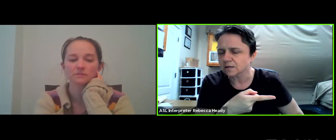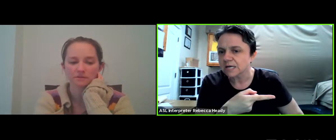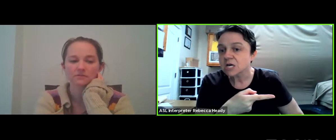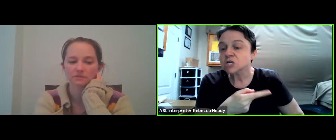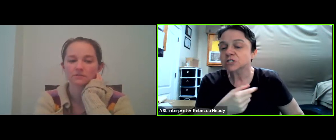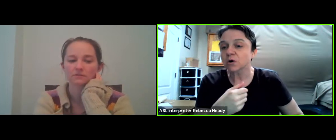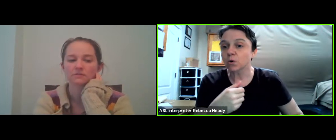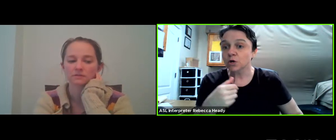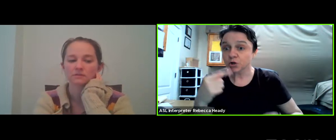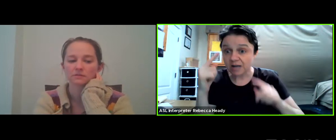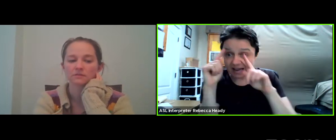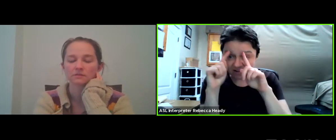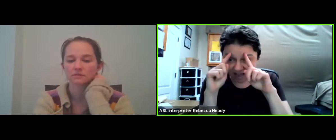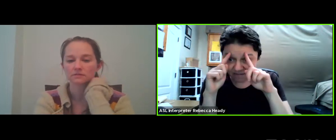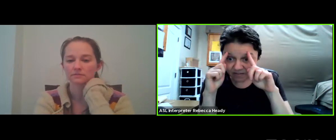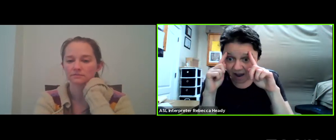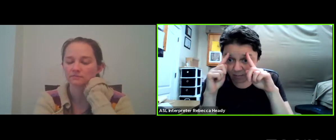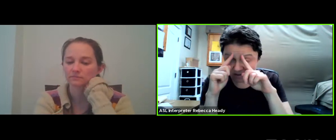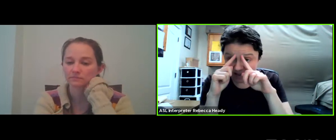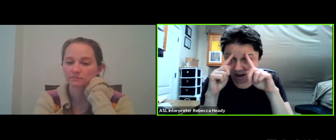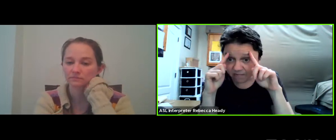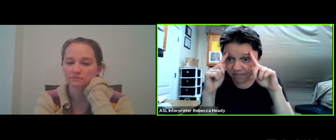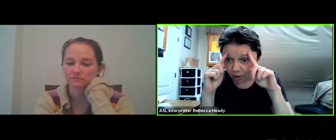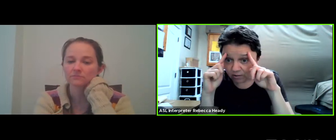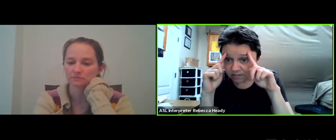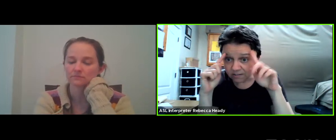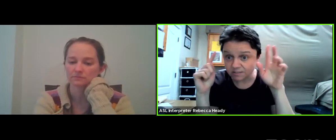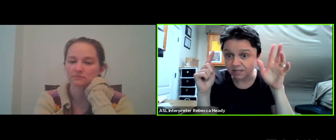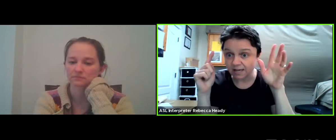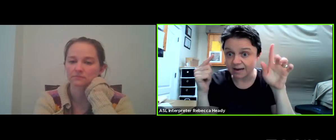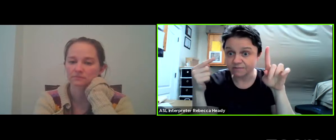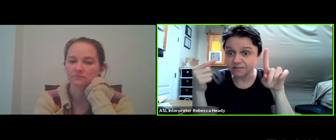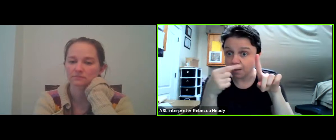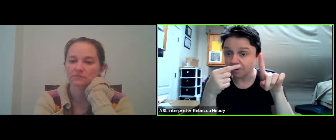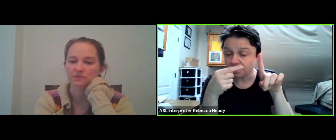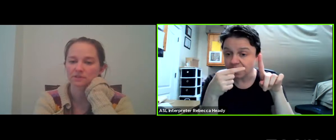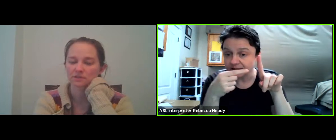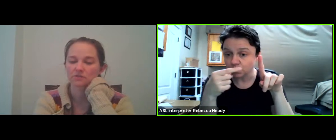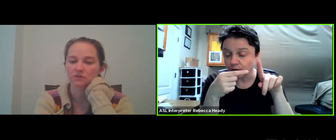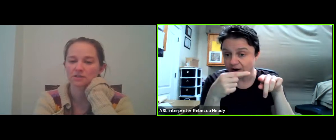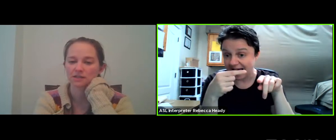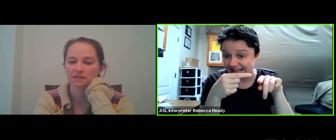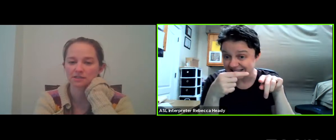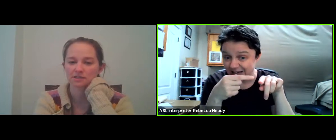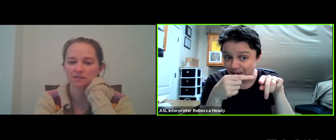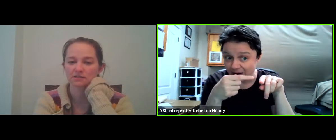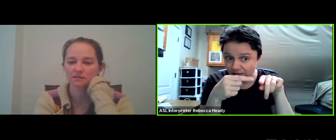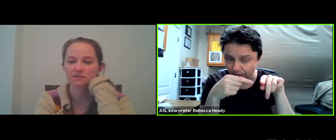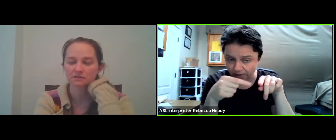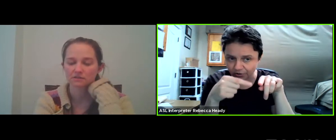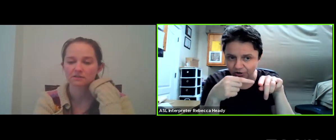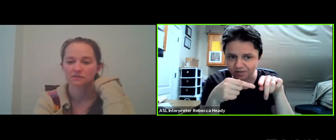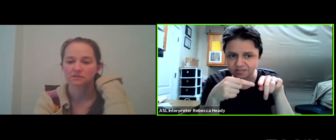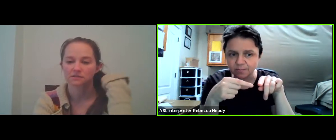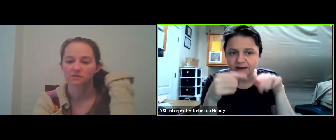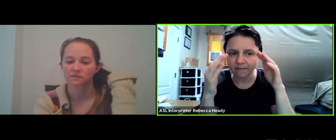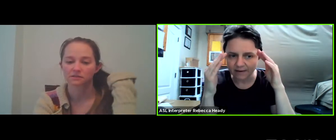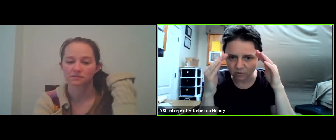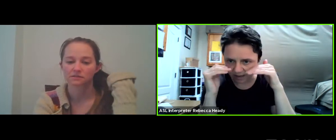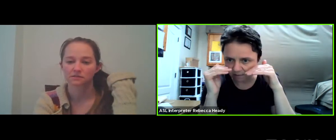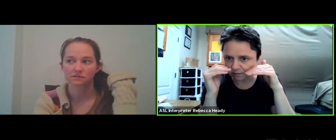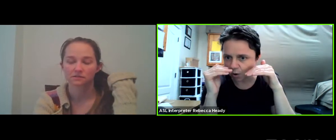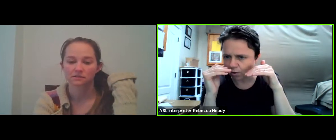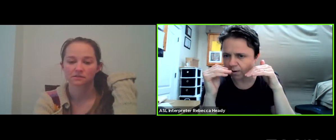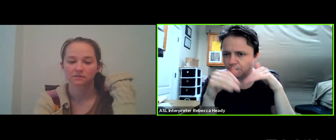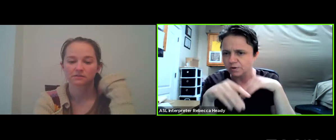whose is it? So you're kind of having the eyebrows up first to kind of topicalize what you're curious about,